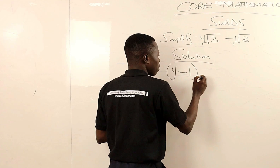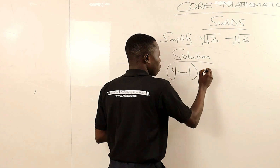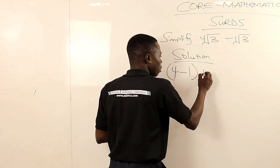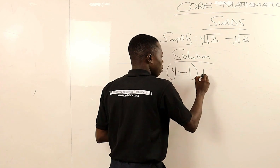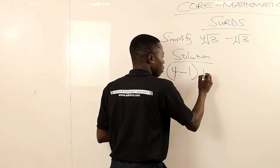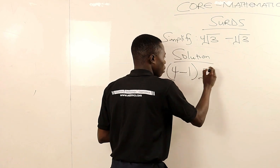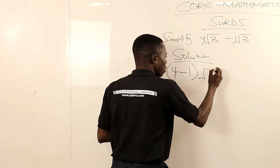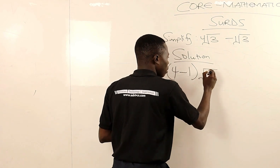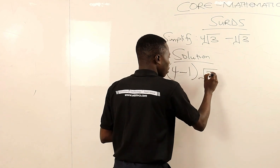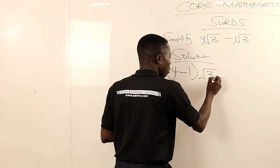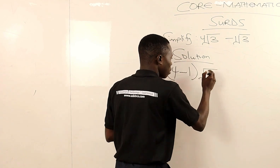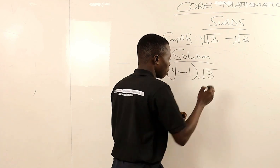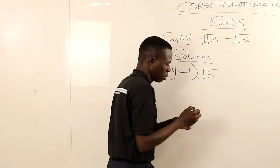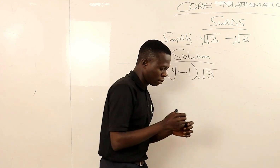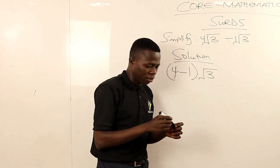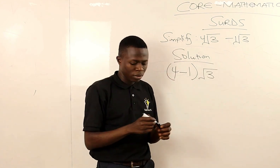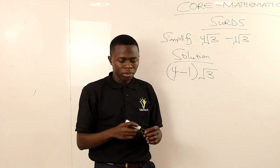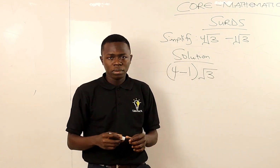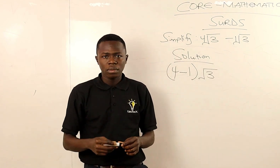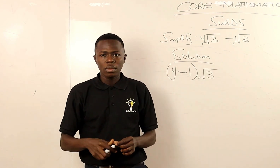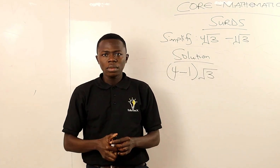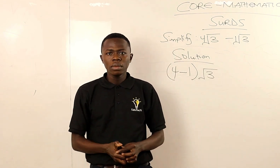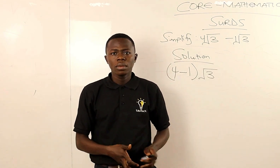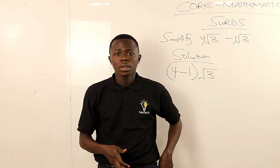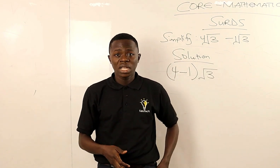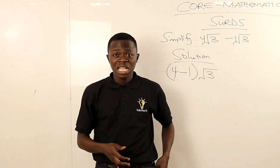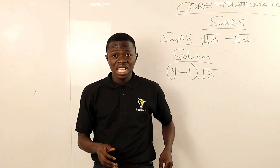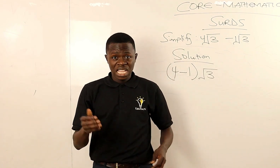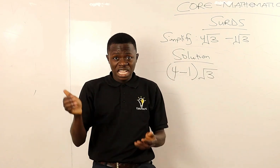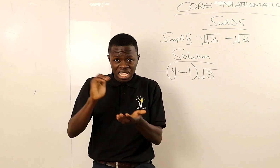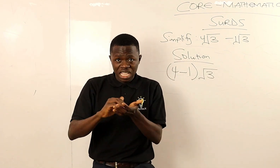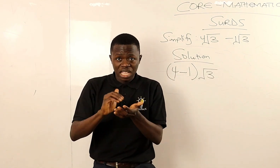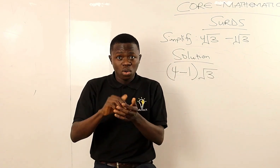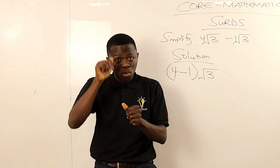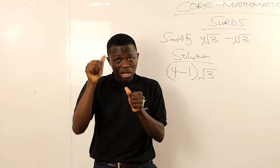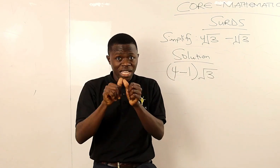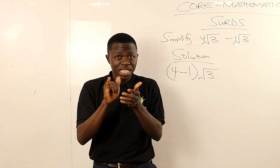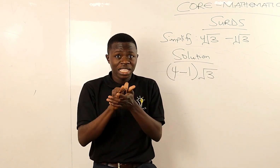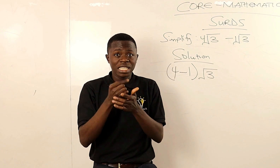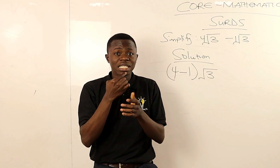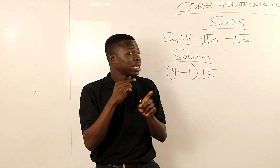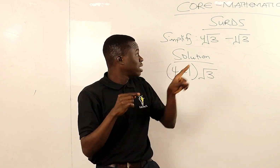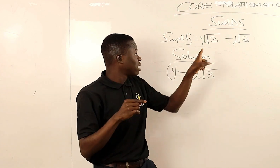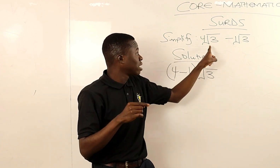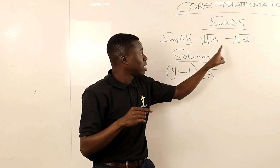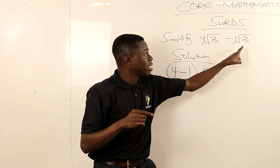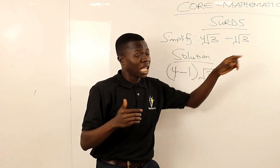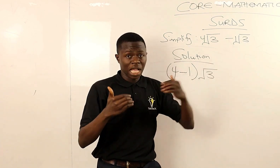1. Then just like you remember in the previous lesson, or in this particular lesson, we said that you will keep